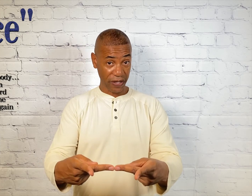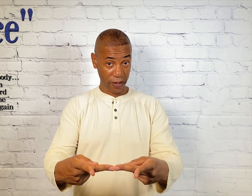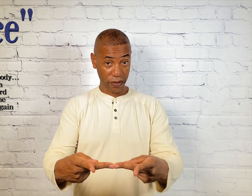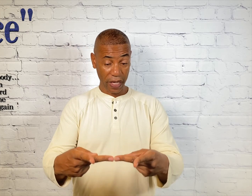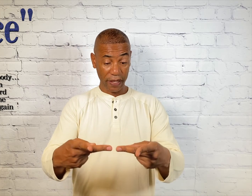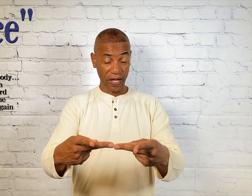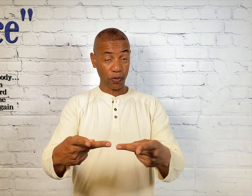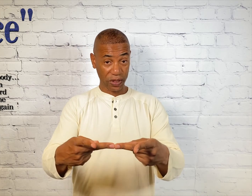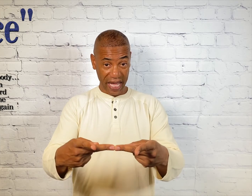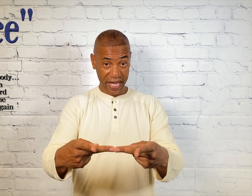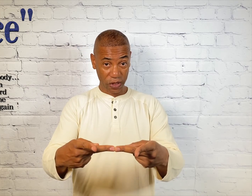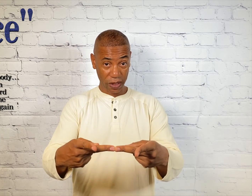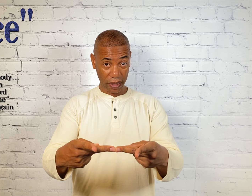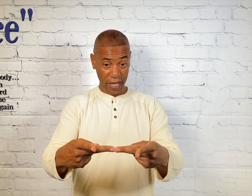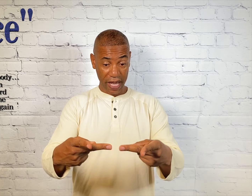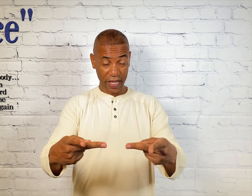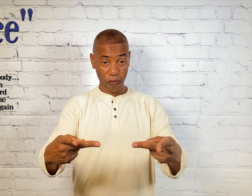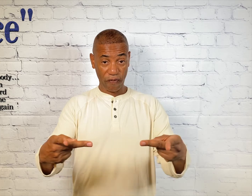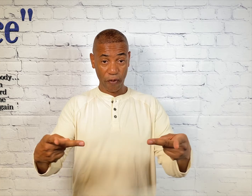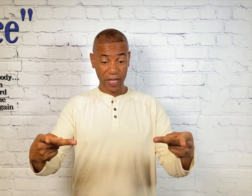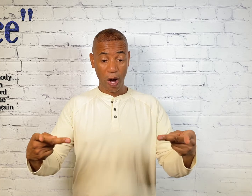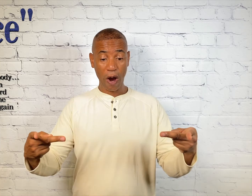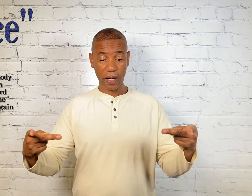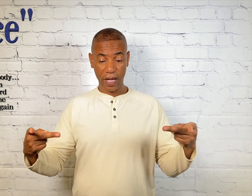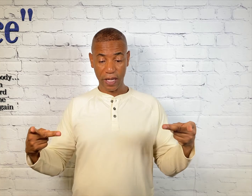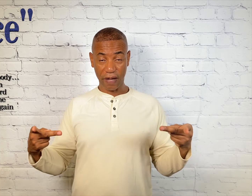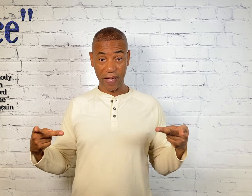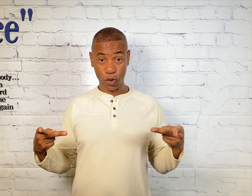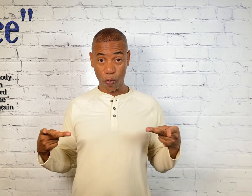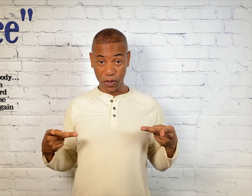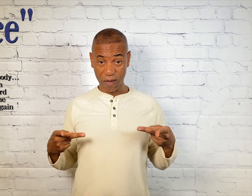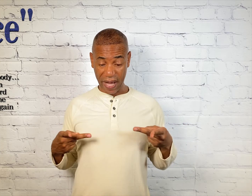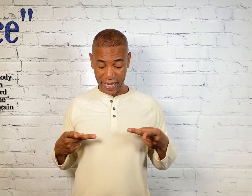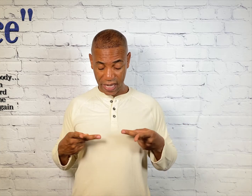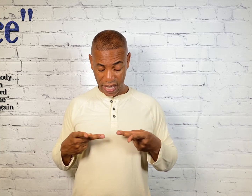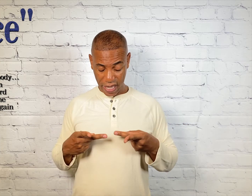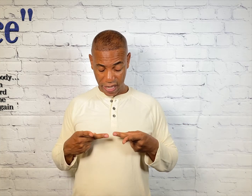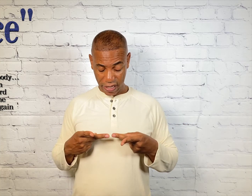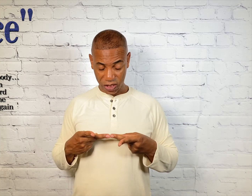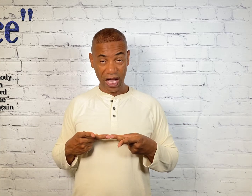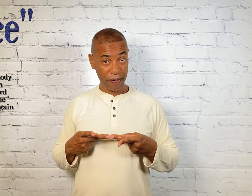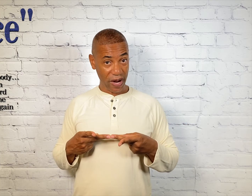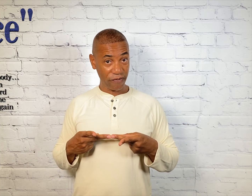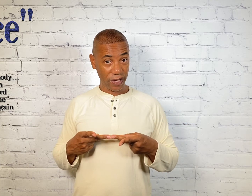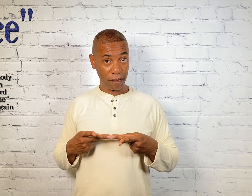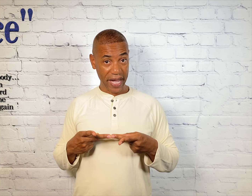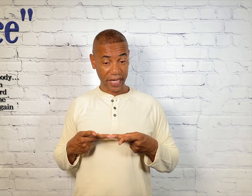finger, they will touch, and then they will form an arc coming towards the body, stopping right in front of the body